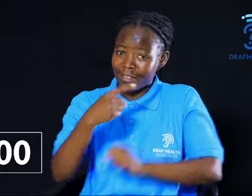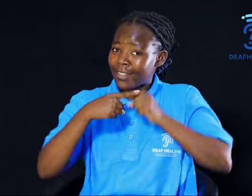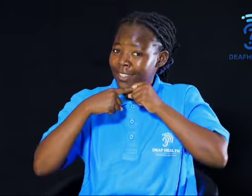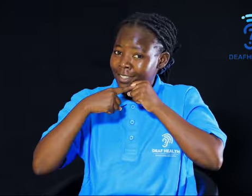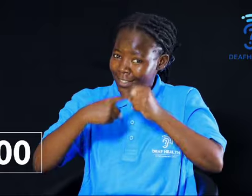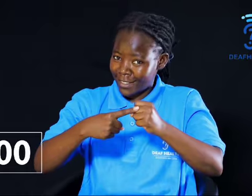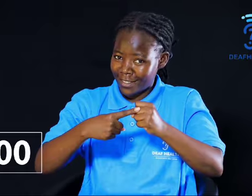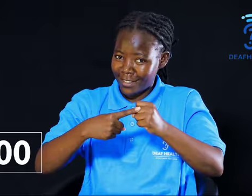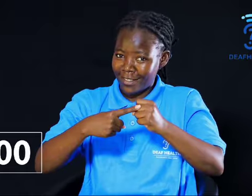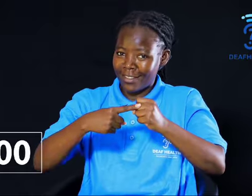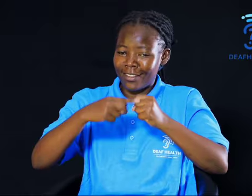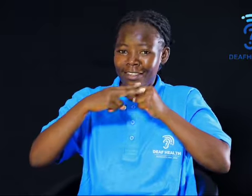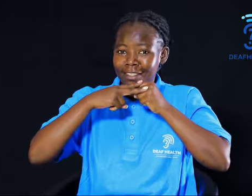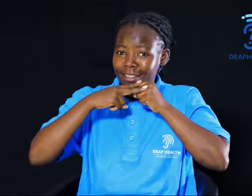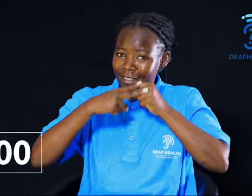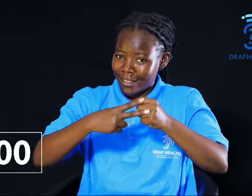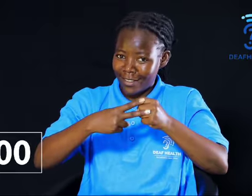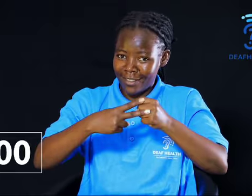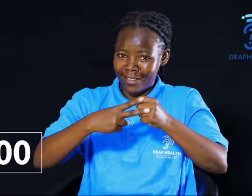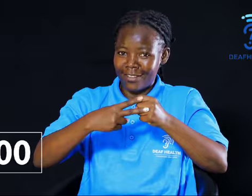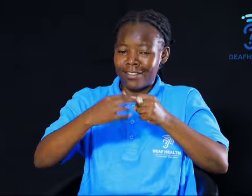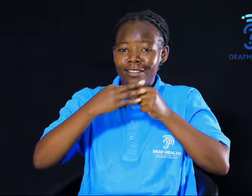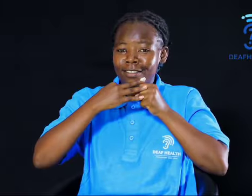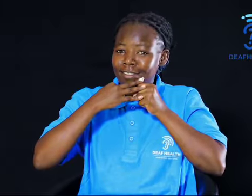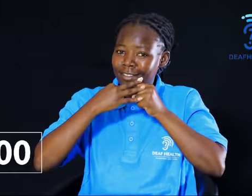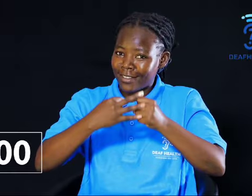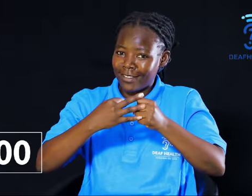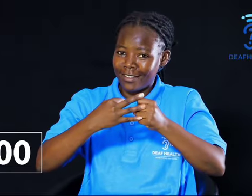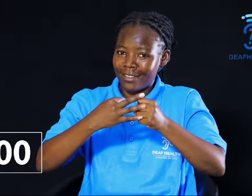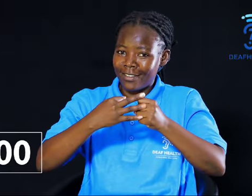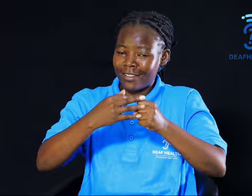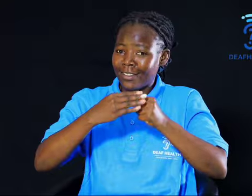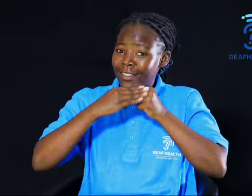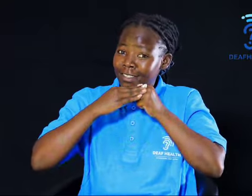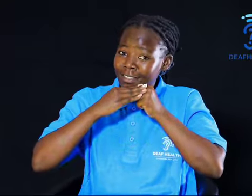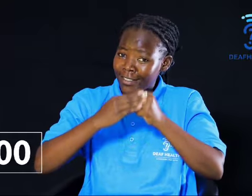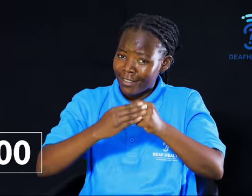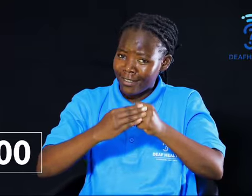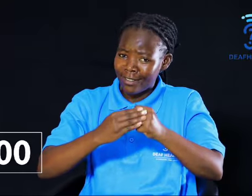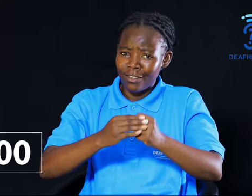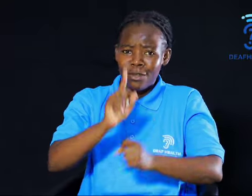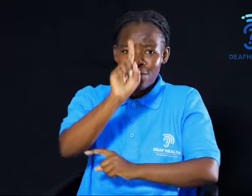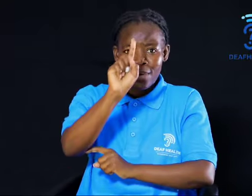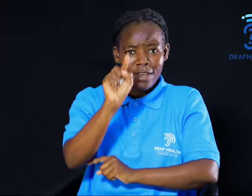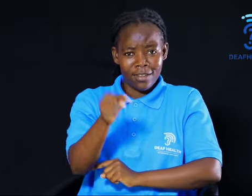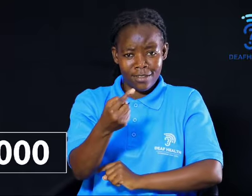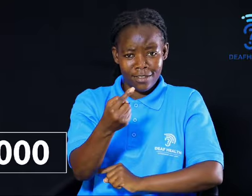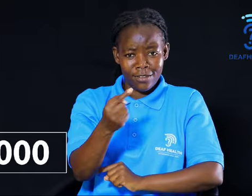500, 600, 700, 800, 900,